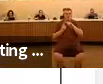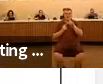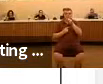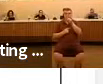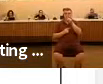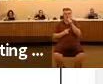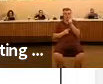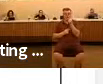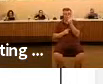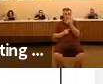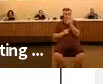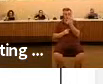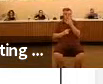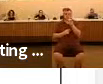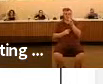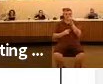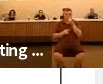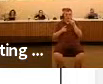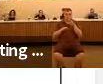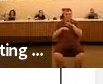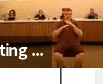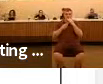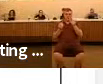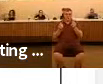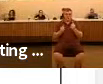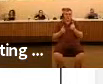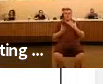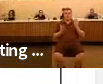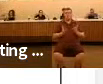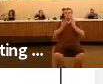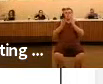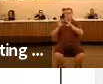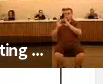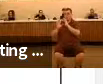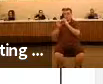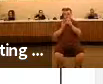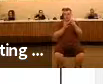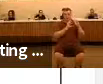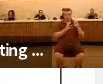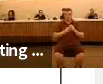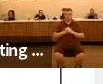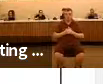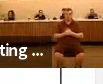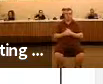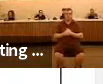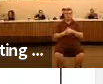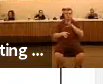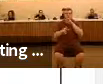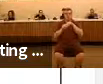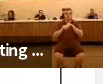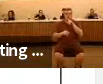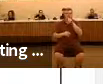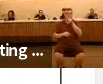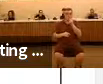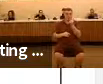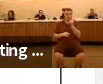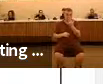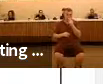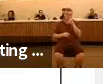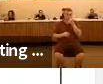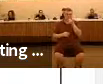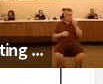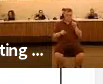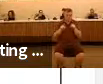113 lots on the property. The proposed cluster subdivision includes 113 lots